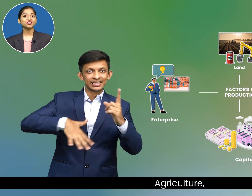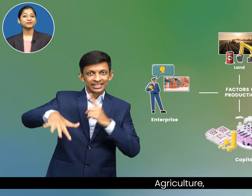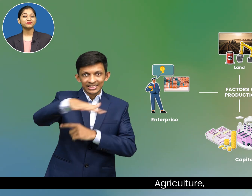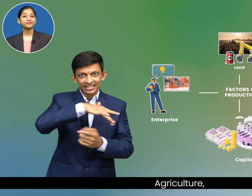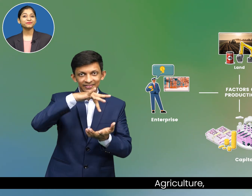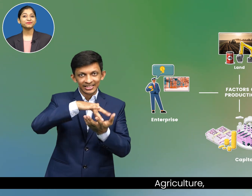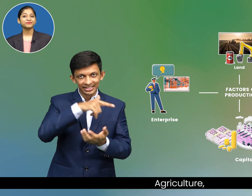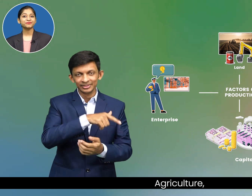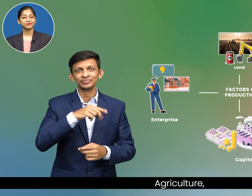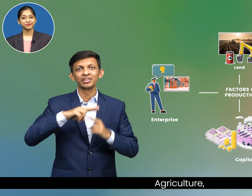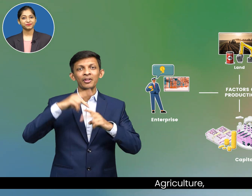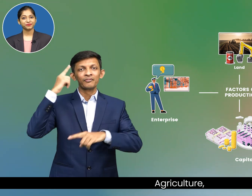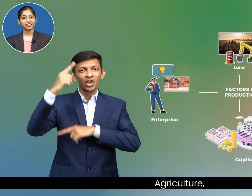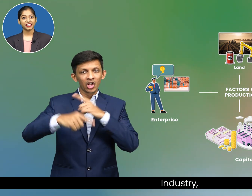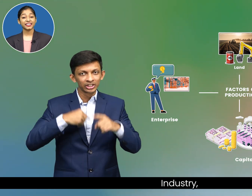agriculture,